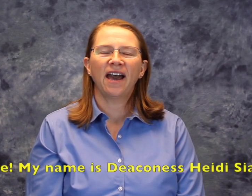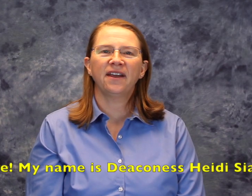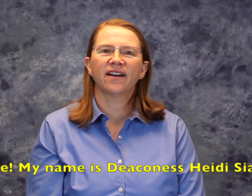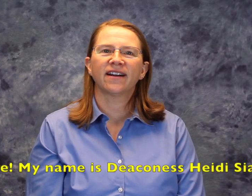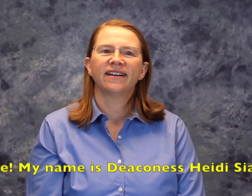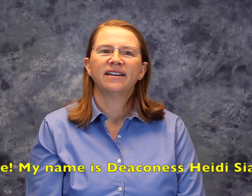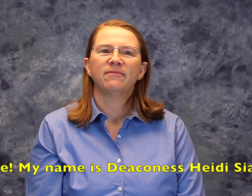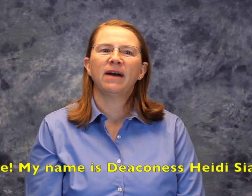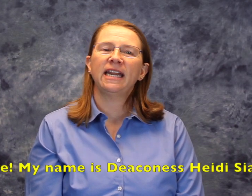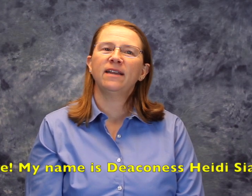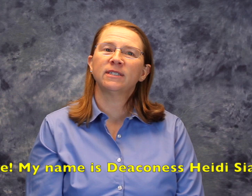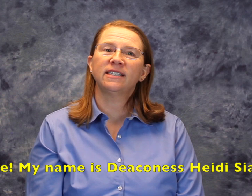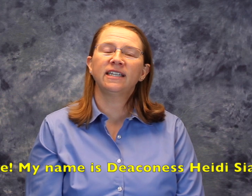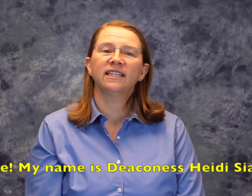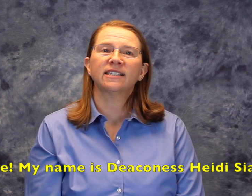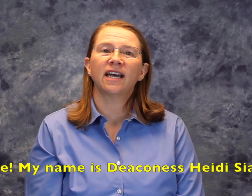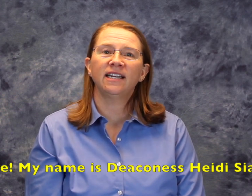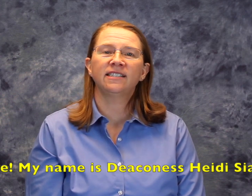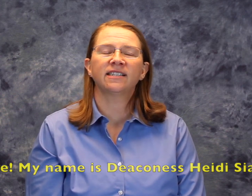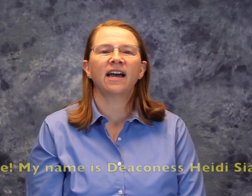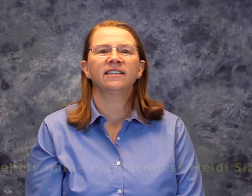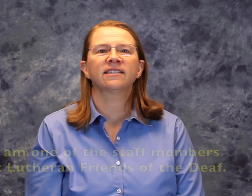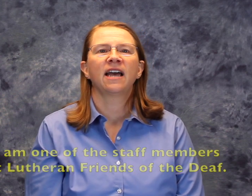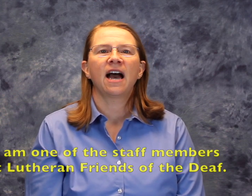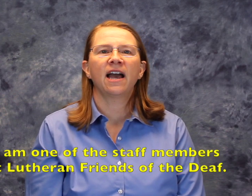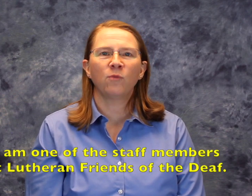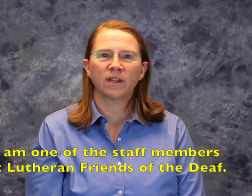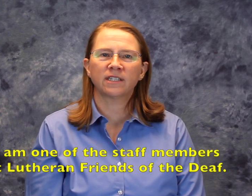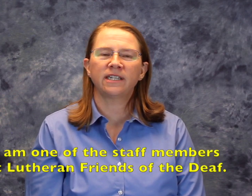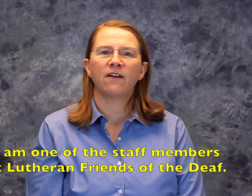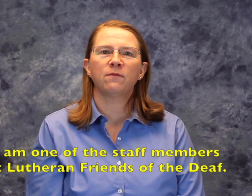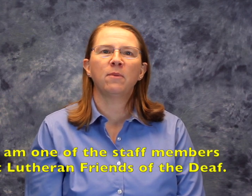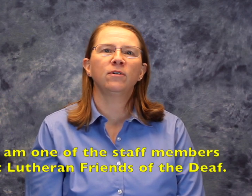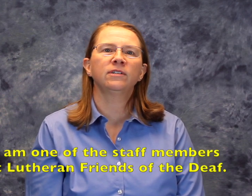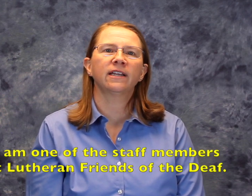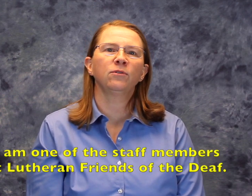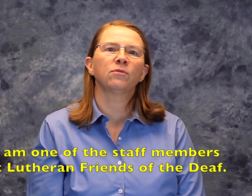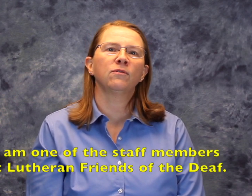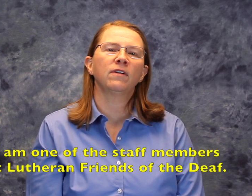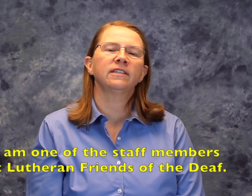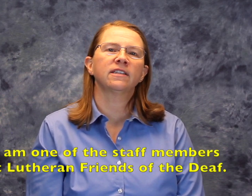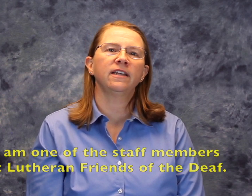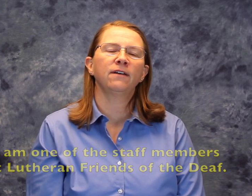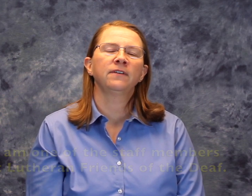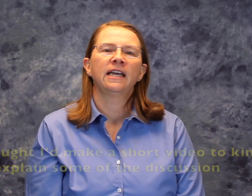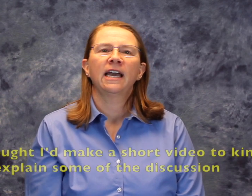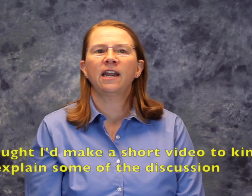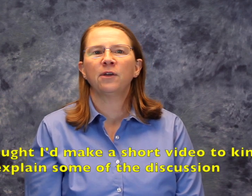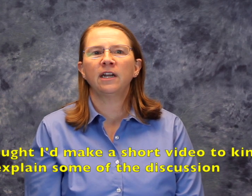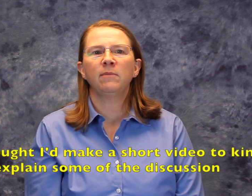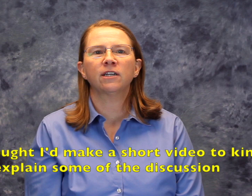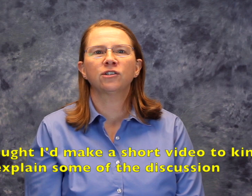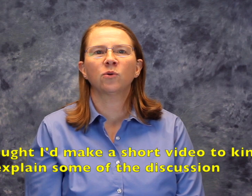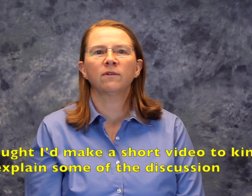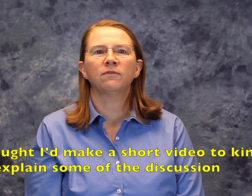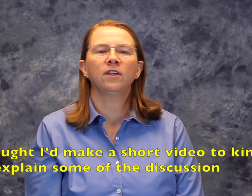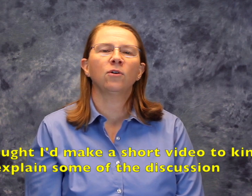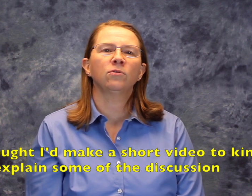Hi there. My name is Deaconess Heidi Sias. I am one of the staff members at Lutheran Friends of the Deaf, and I thought I'd make a short video to